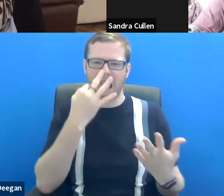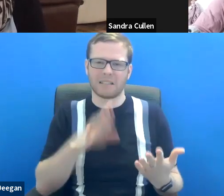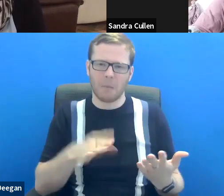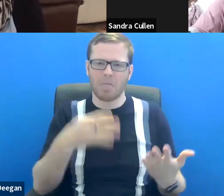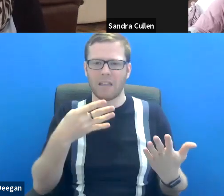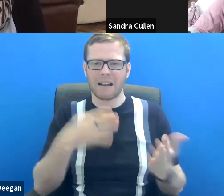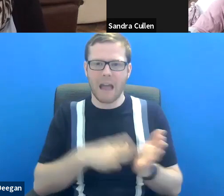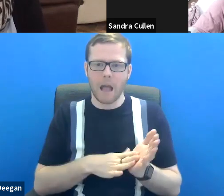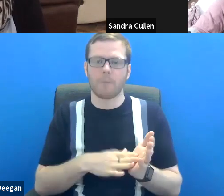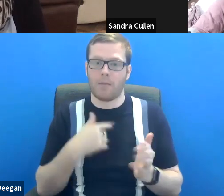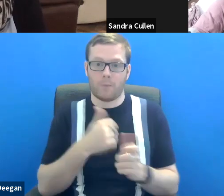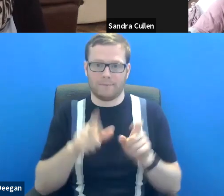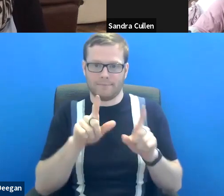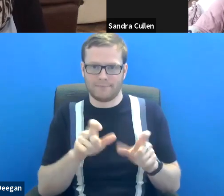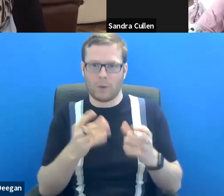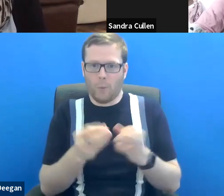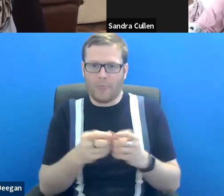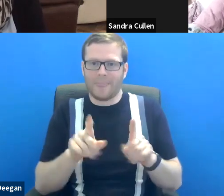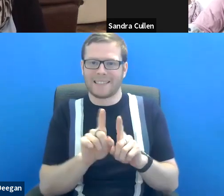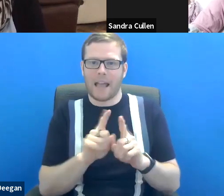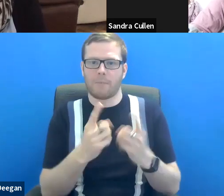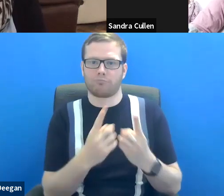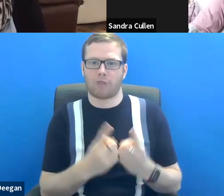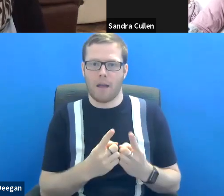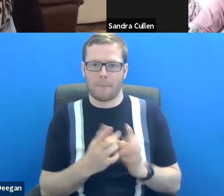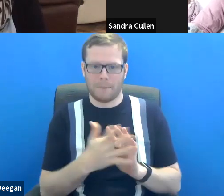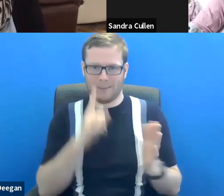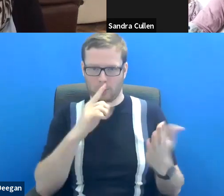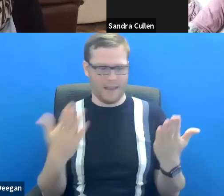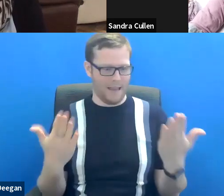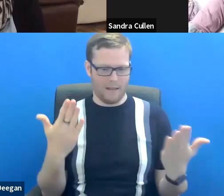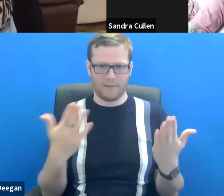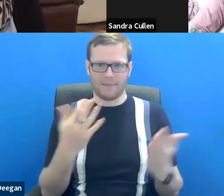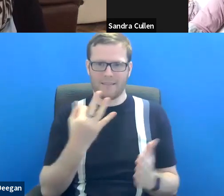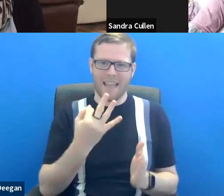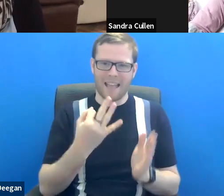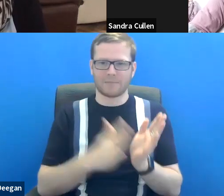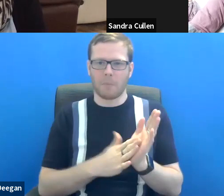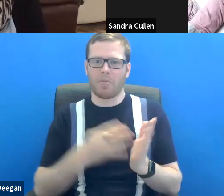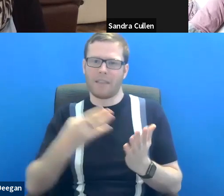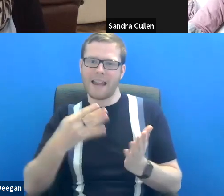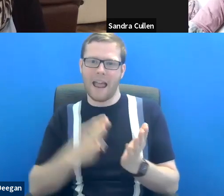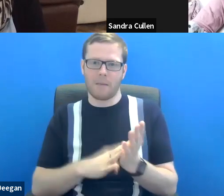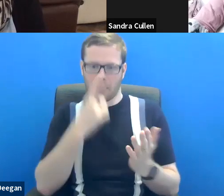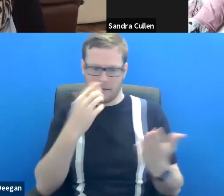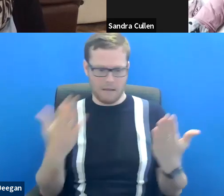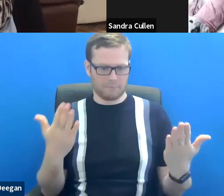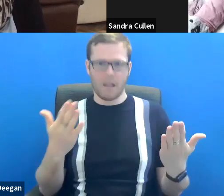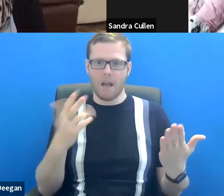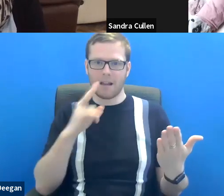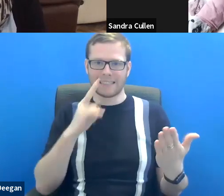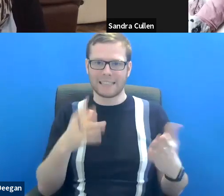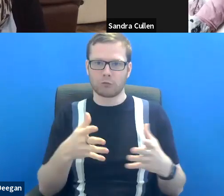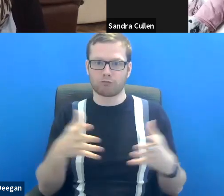in the same prop to show how much they've grown in the last 8-9 months. And it's always such a nice way because you can